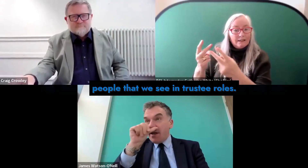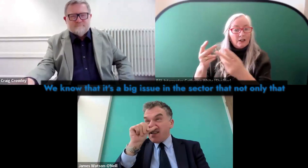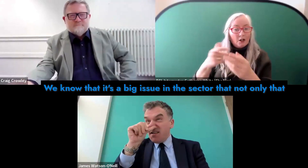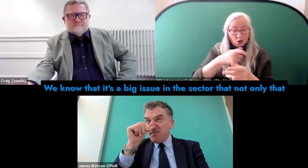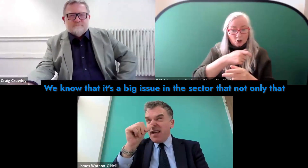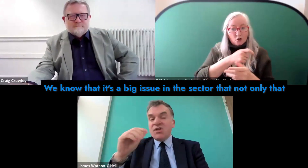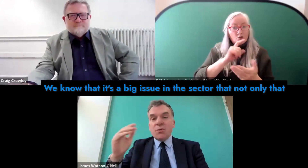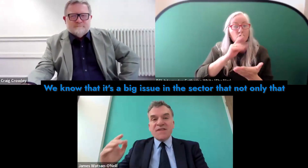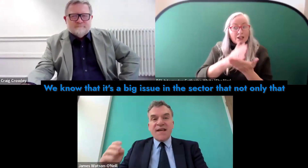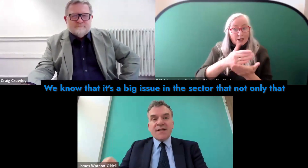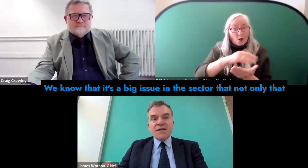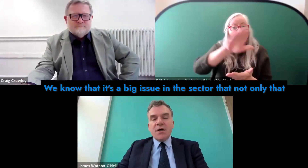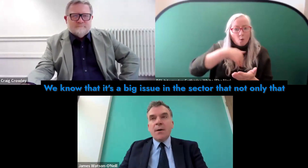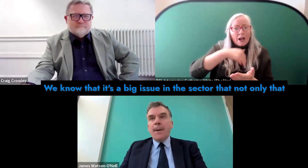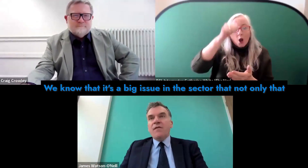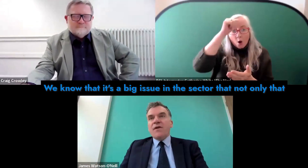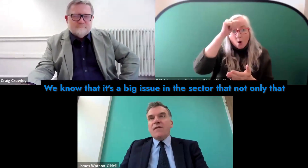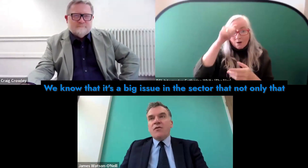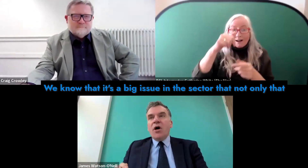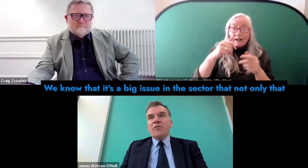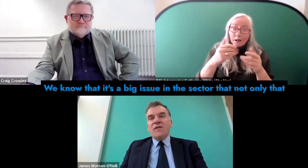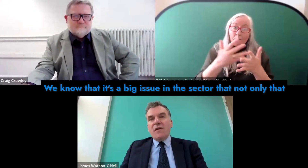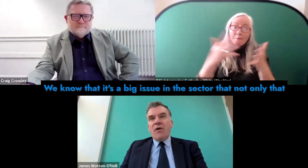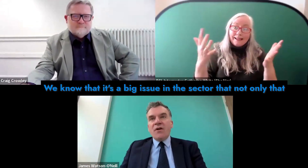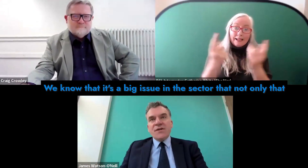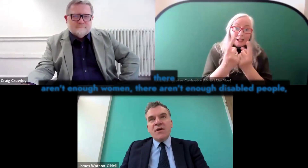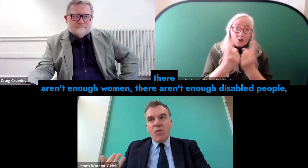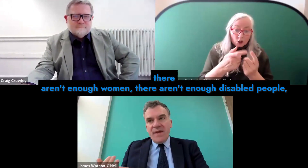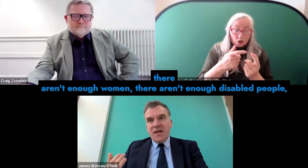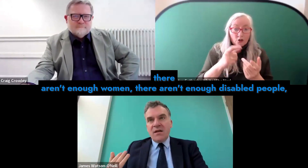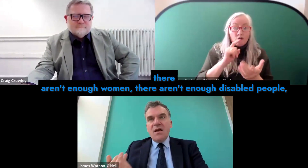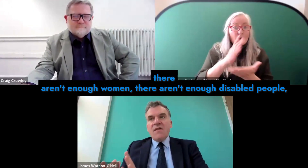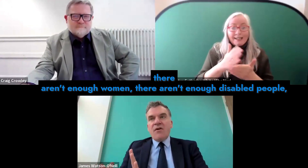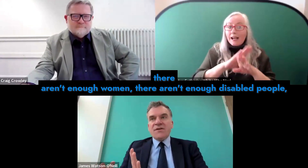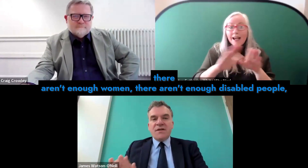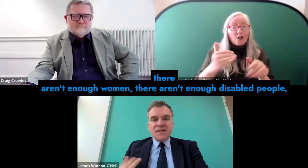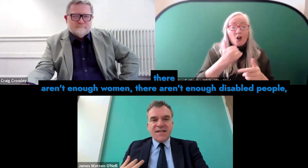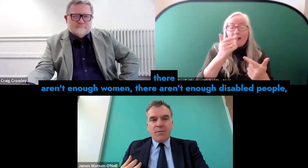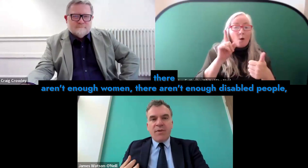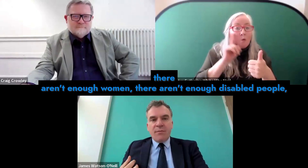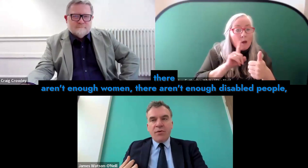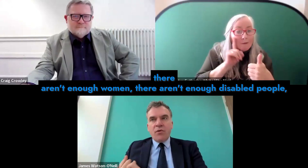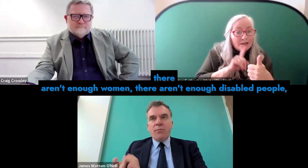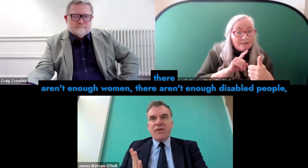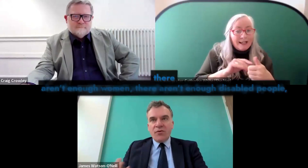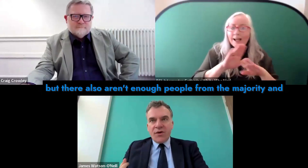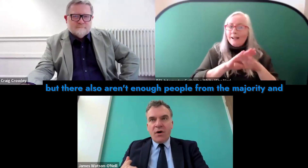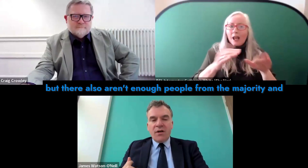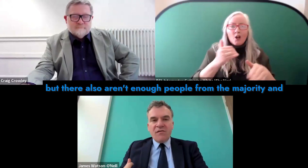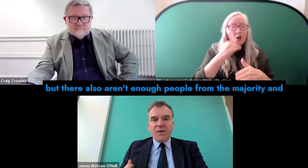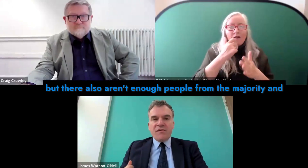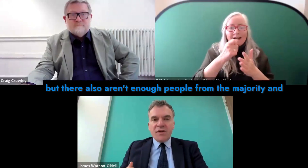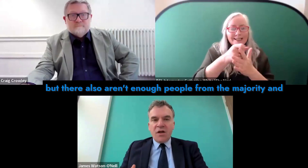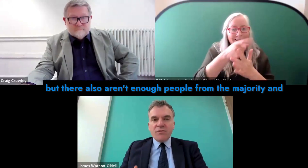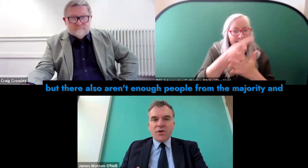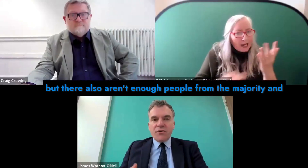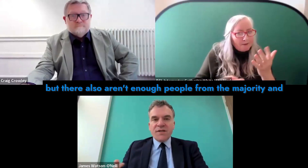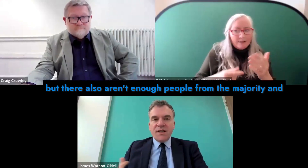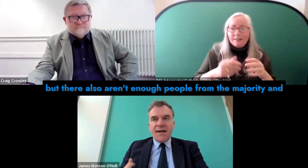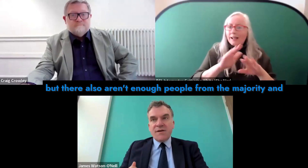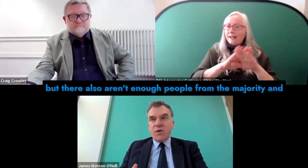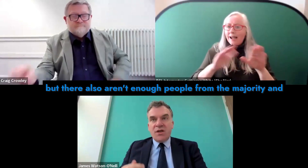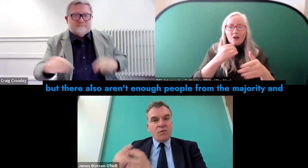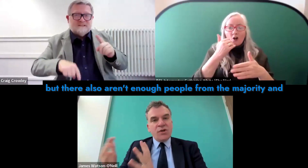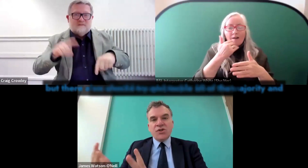trustee roles. We know that it's a big issue in the sector, that not only that there aren't enough women, there aren't enough disabled people, but there also aren't enough people from the